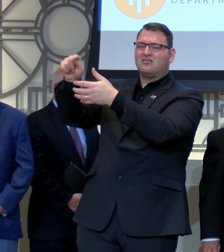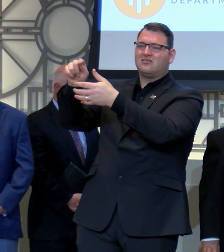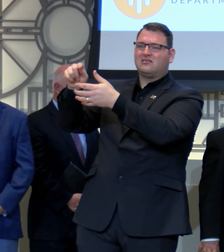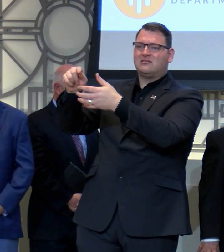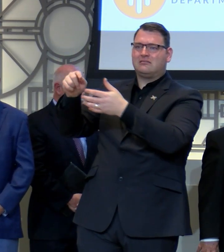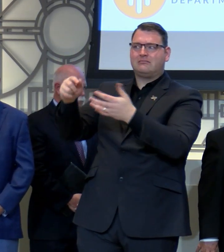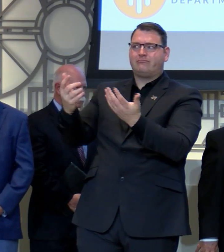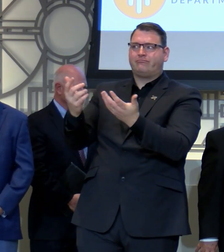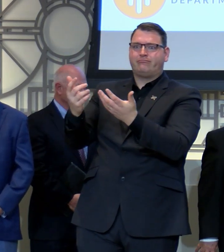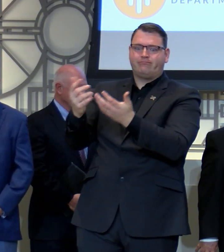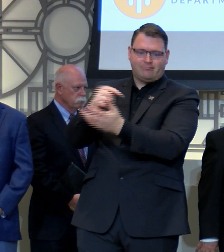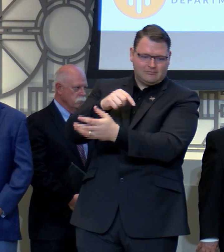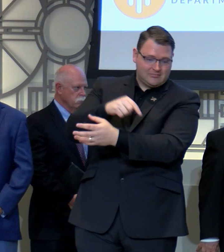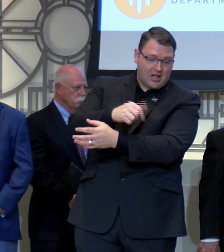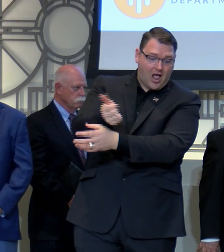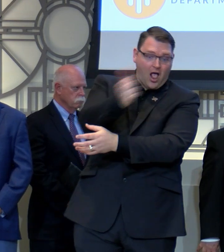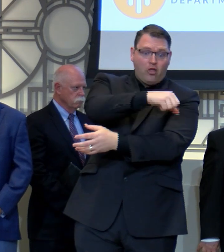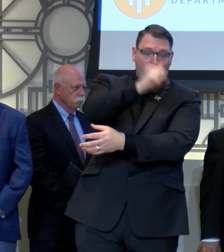paper